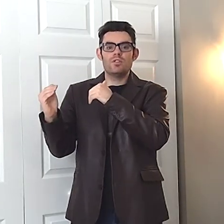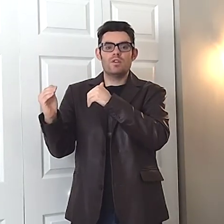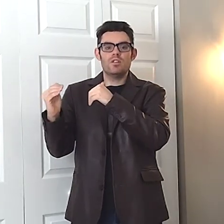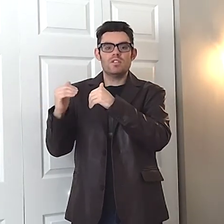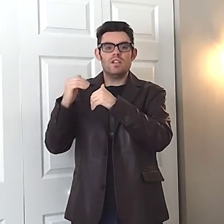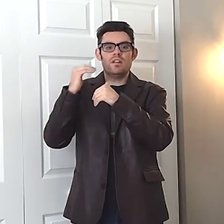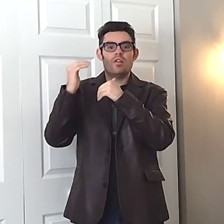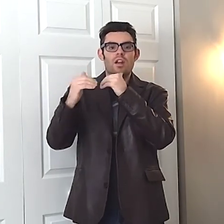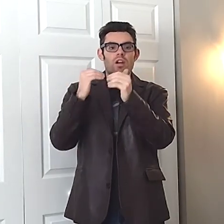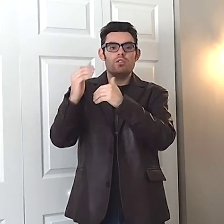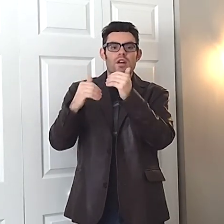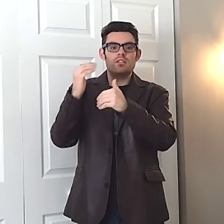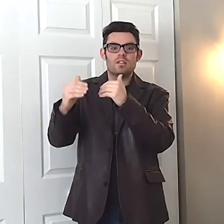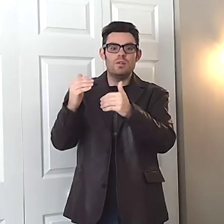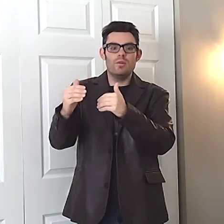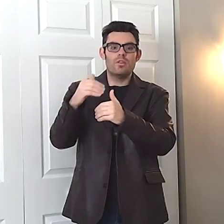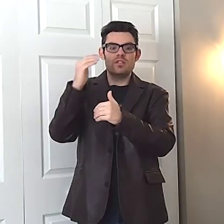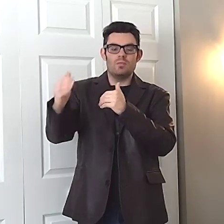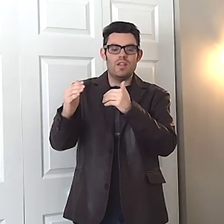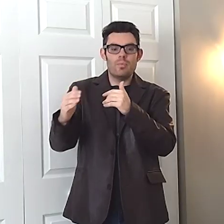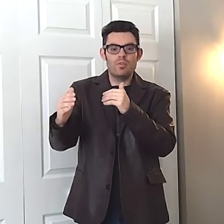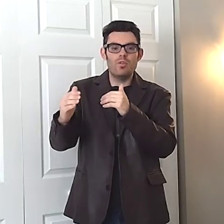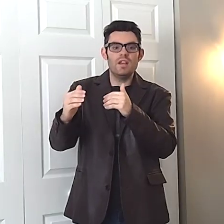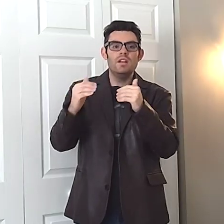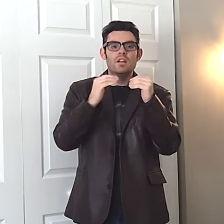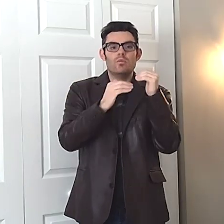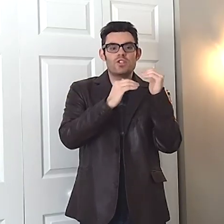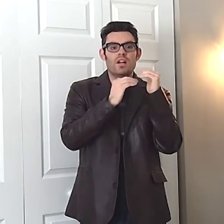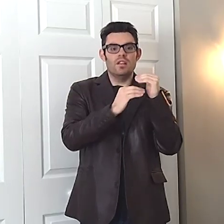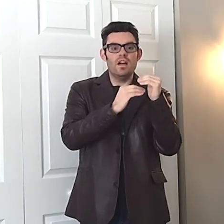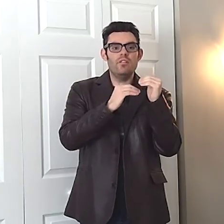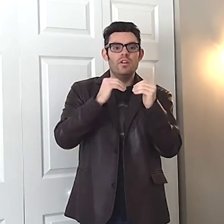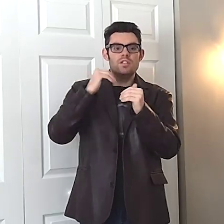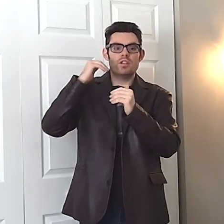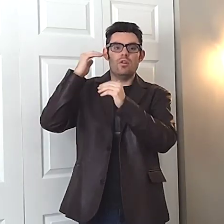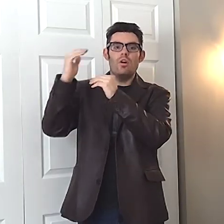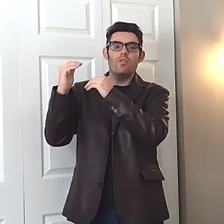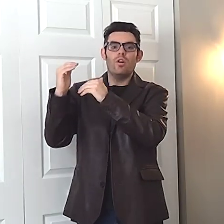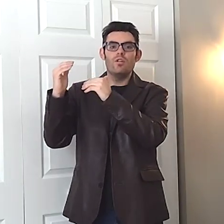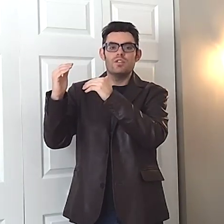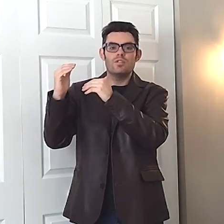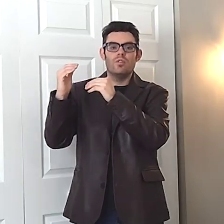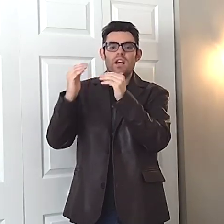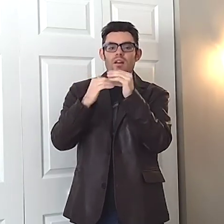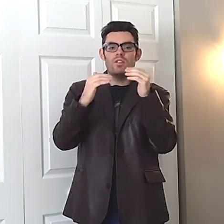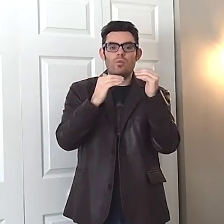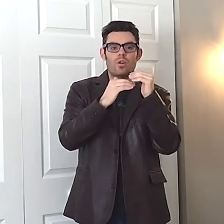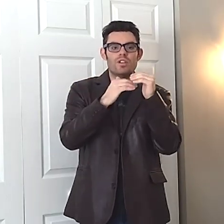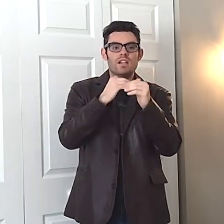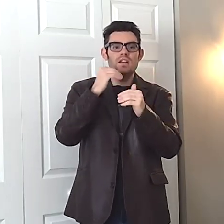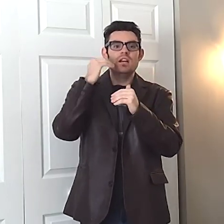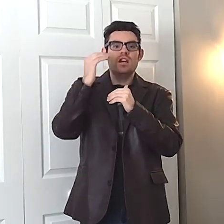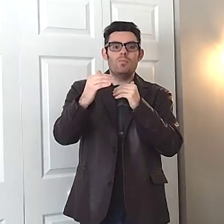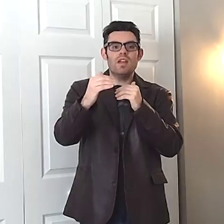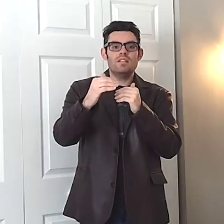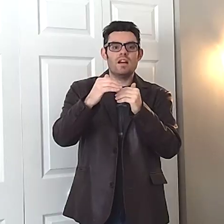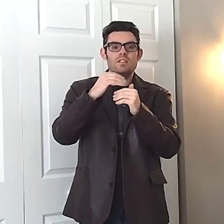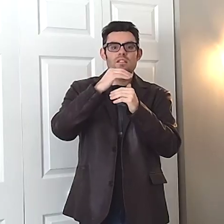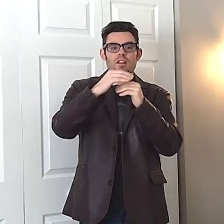also interesting. They also have some humor and some depth to it, which I love. So overall, the story, everything works in it. It makes sense. The